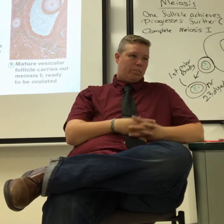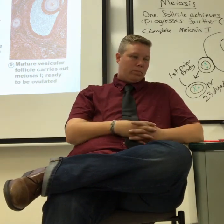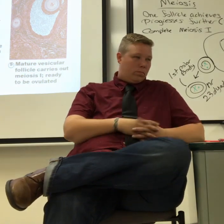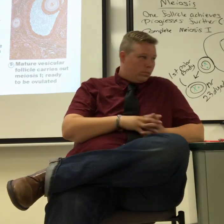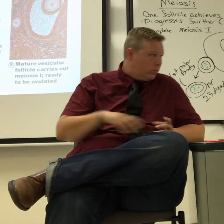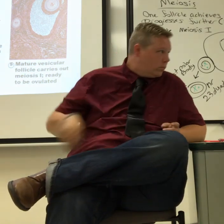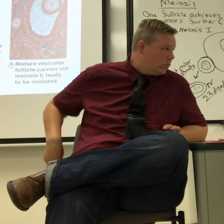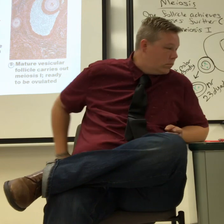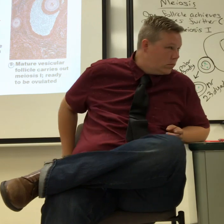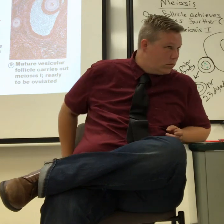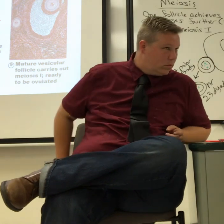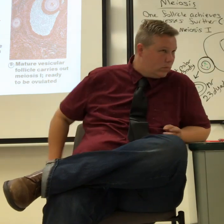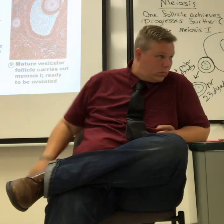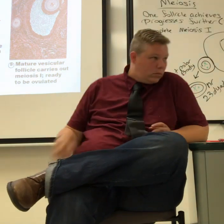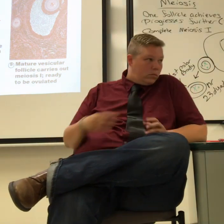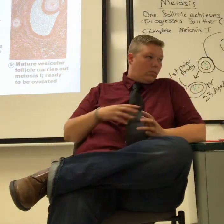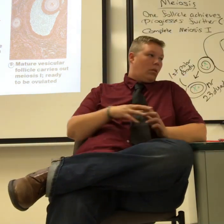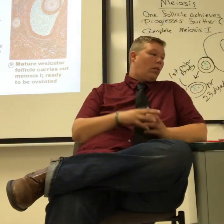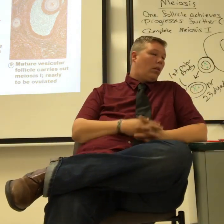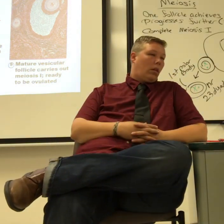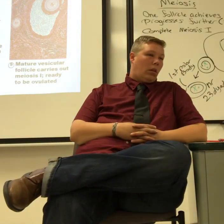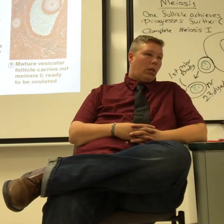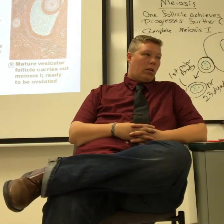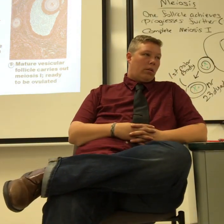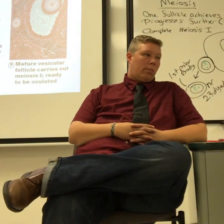Alright, so let's kind of clear this out.